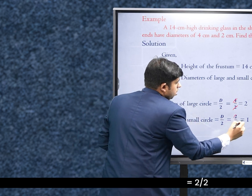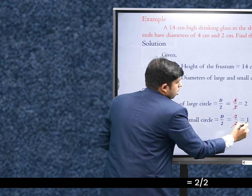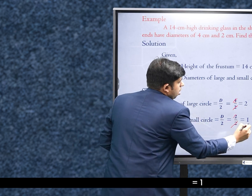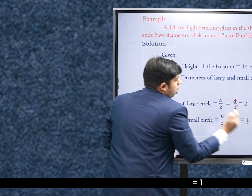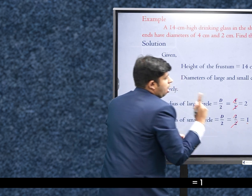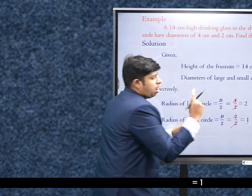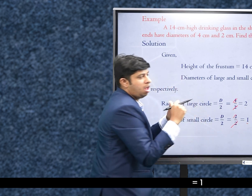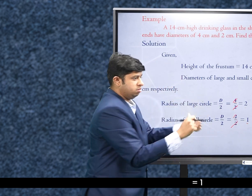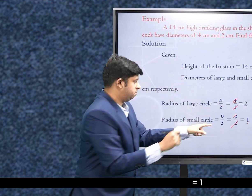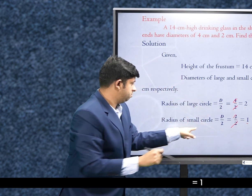Which is equal to 1.